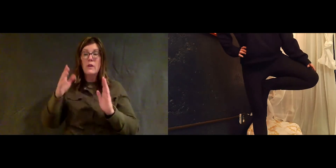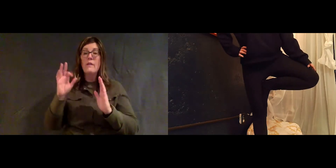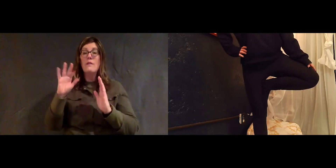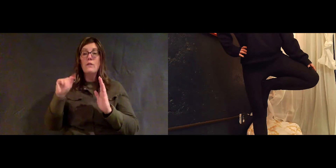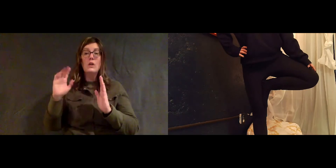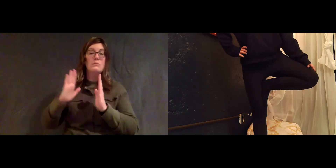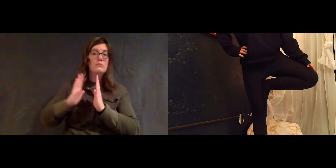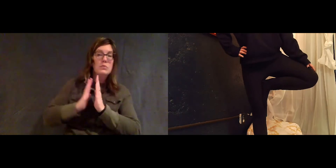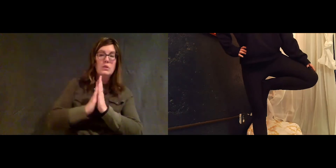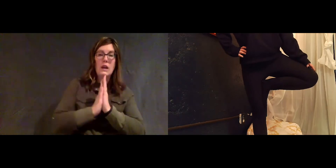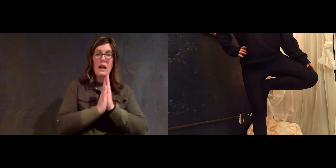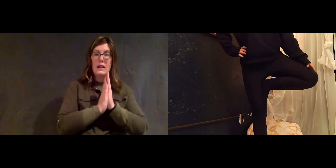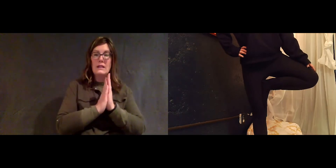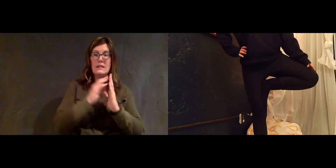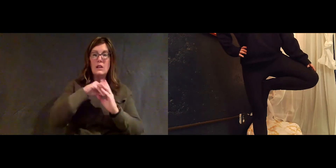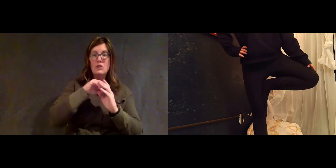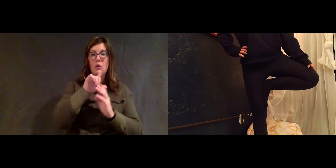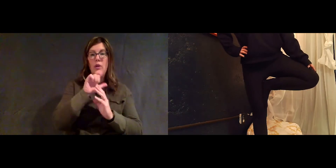foot.